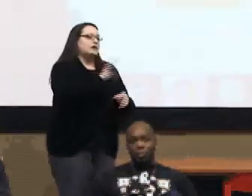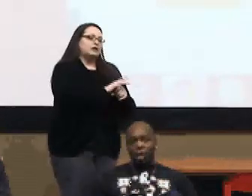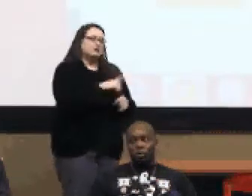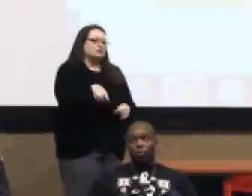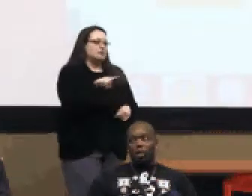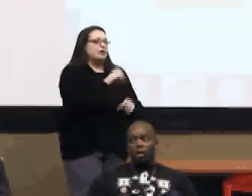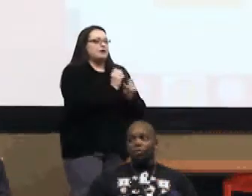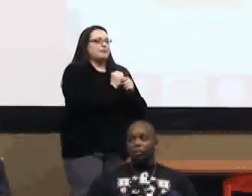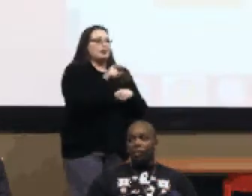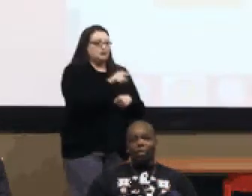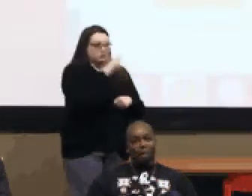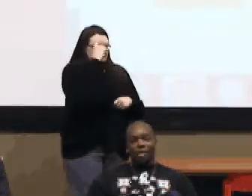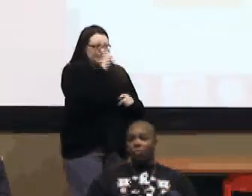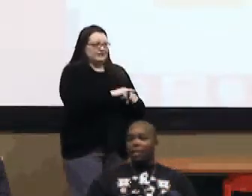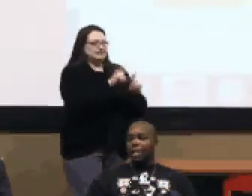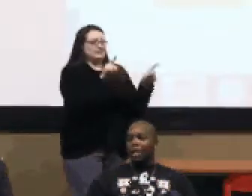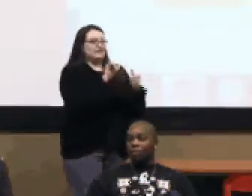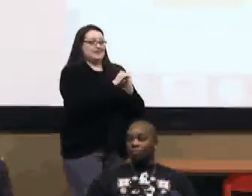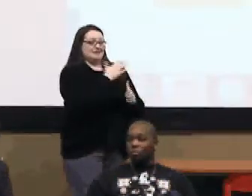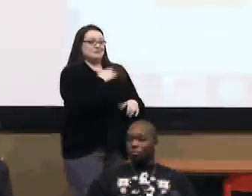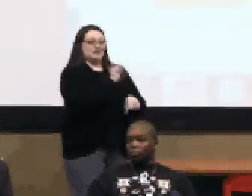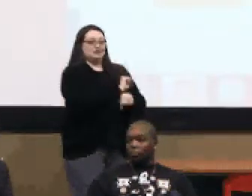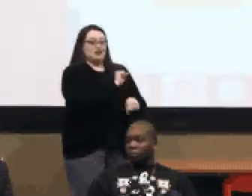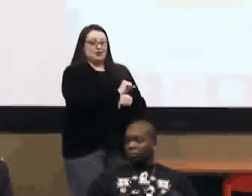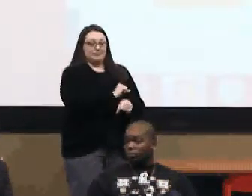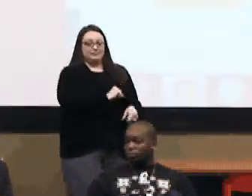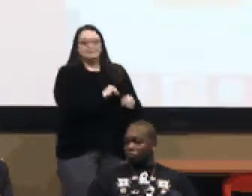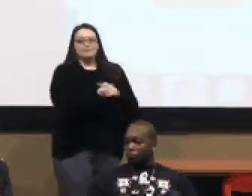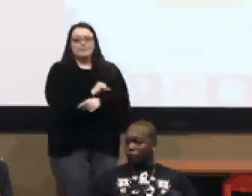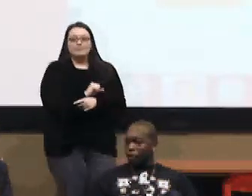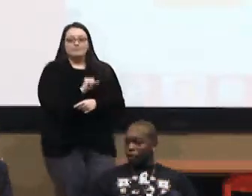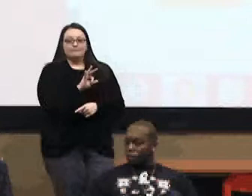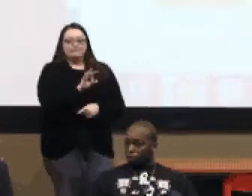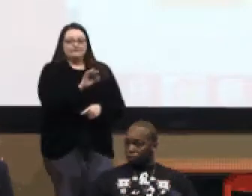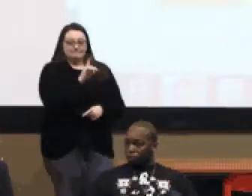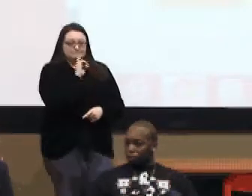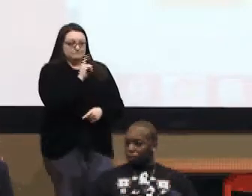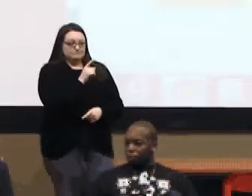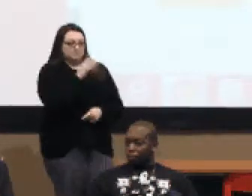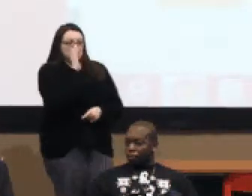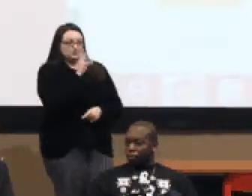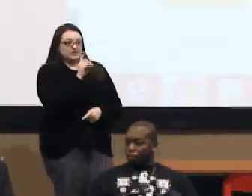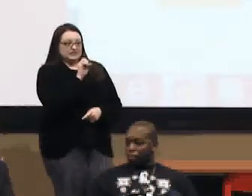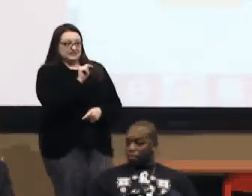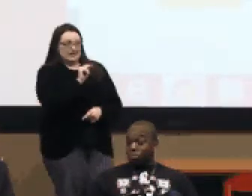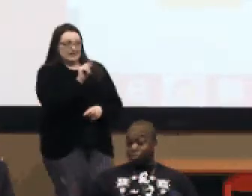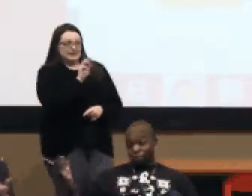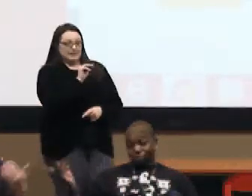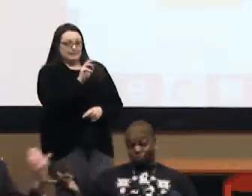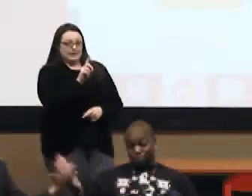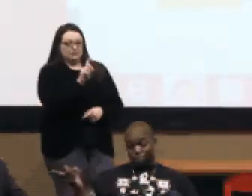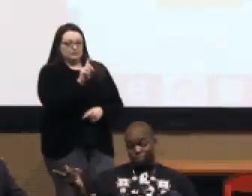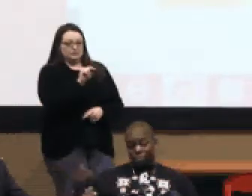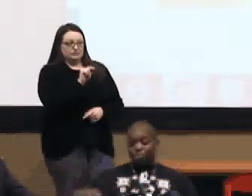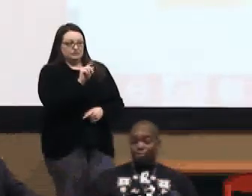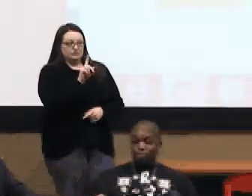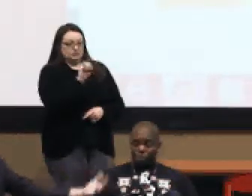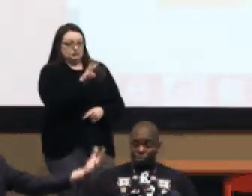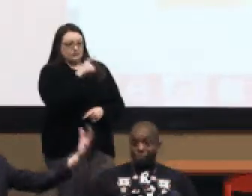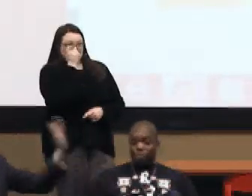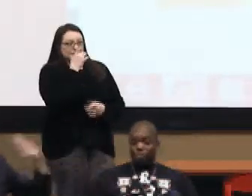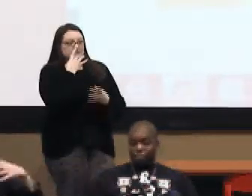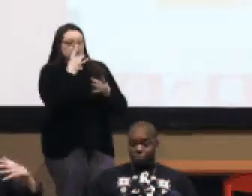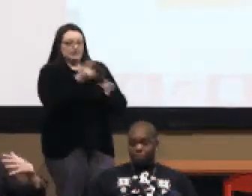I can make you think differently. That's my job. I always say, if I actually drink Diet Mountain Dew because it's delicious or because I was,